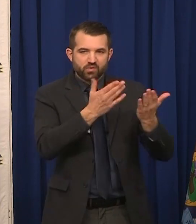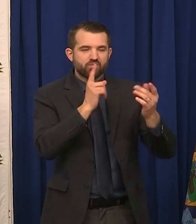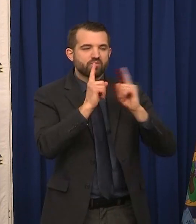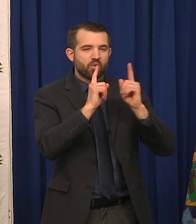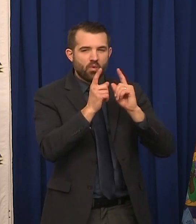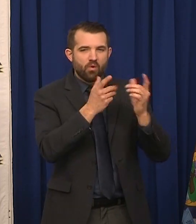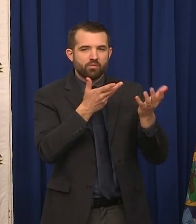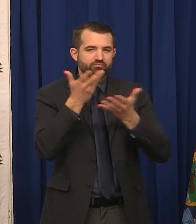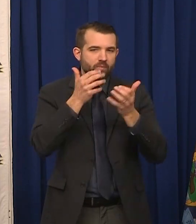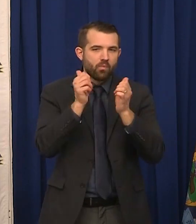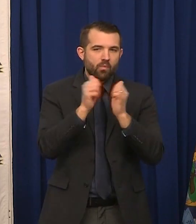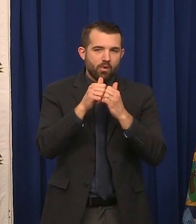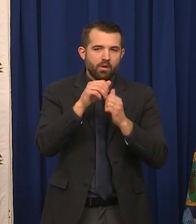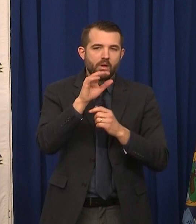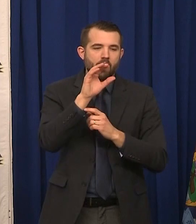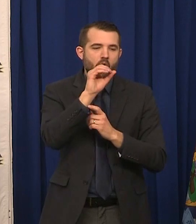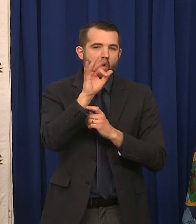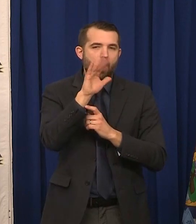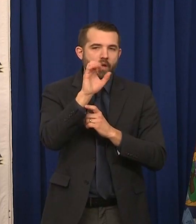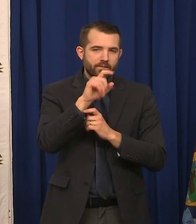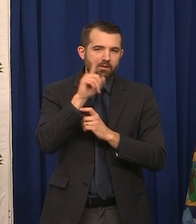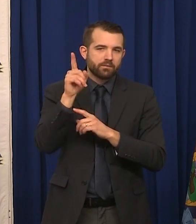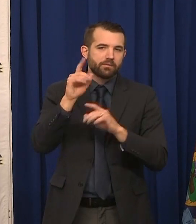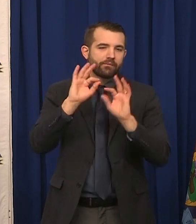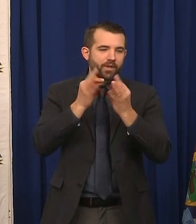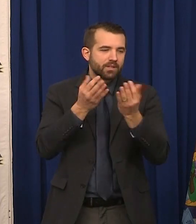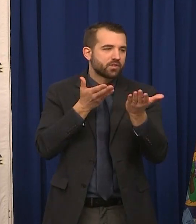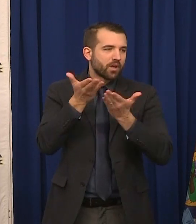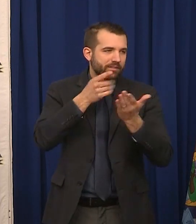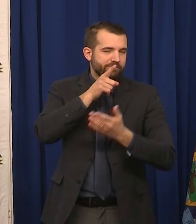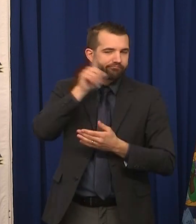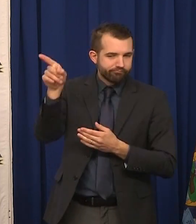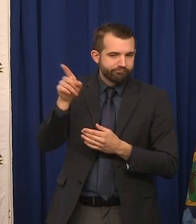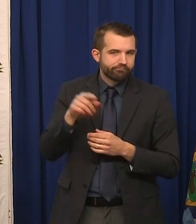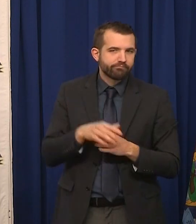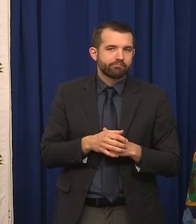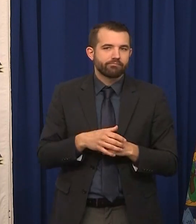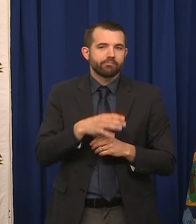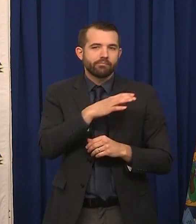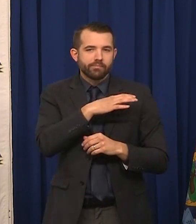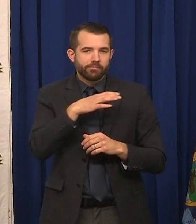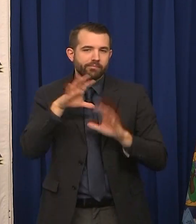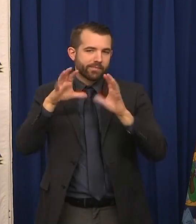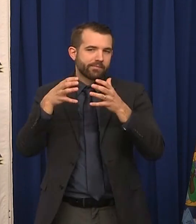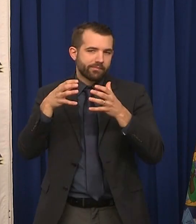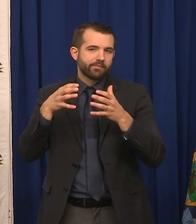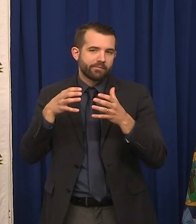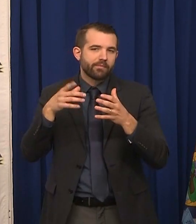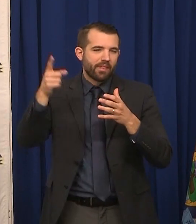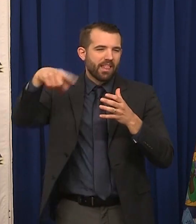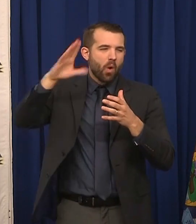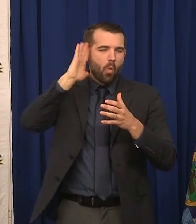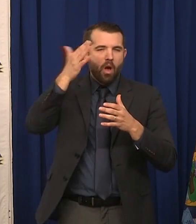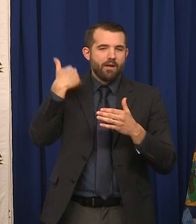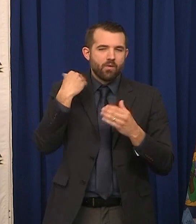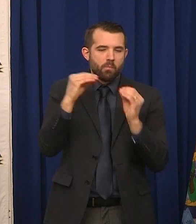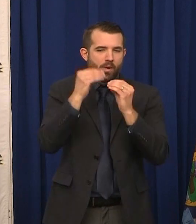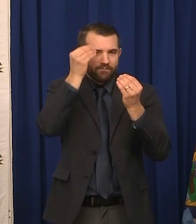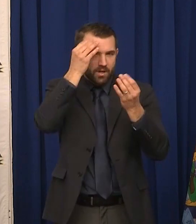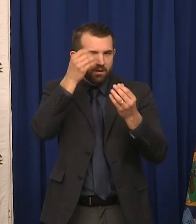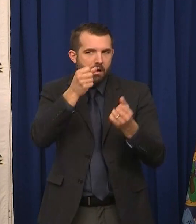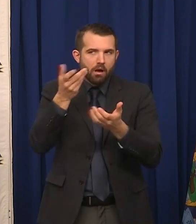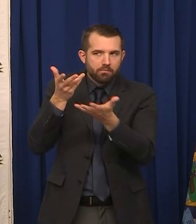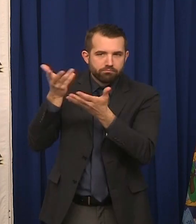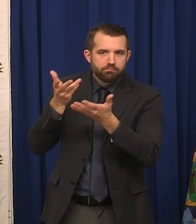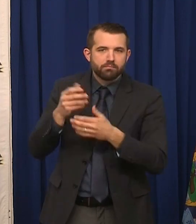Landry, but he and I are in close contact. His office is part of our briefings every single morning, so he's very